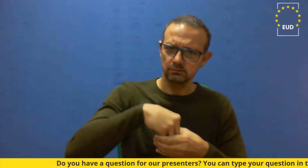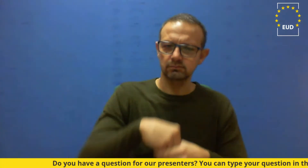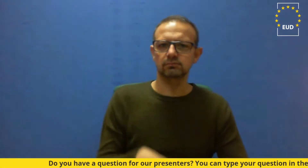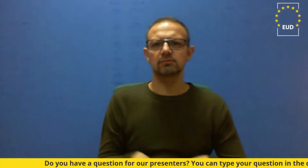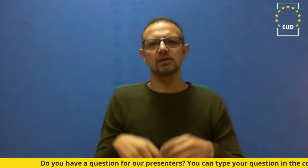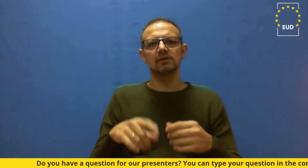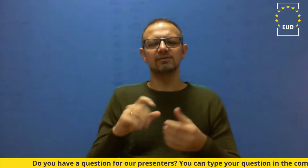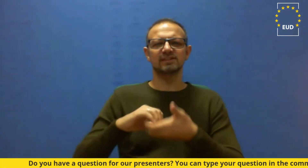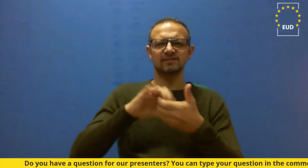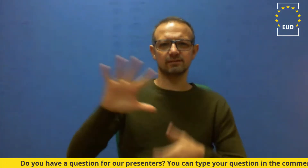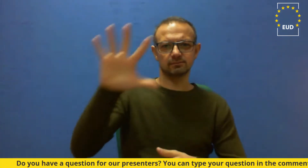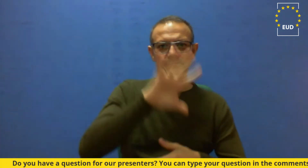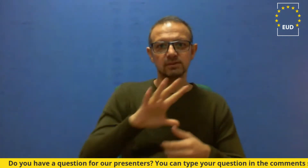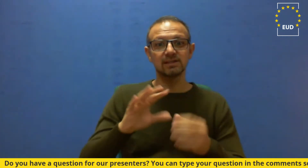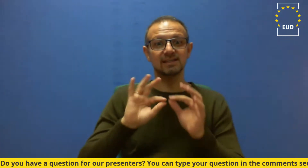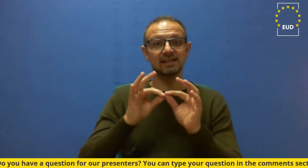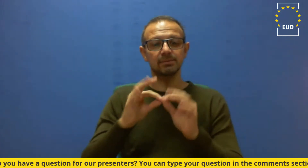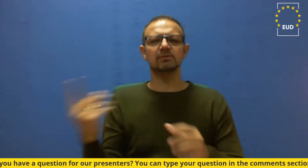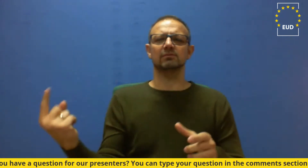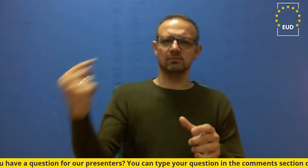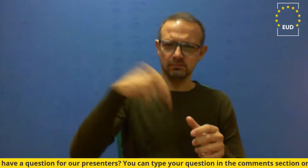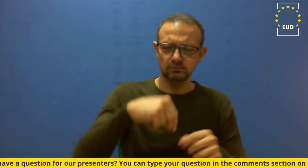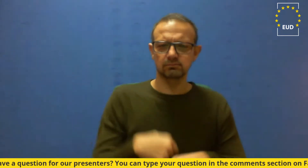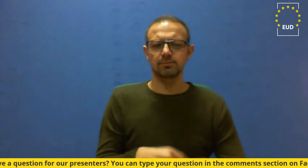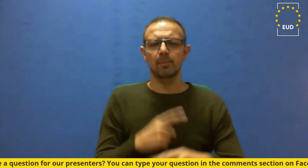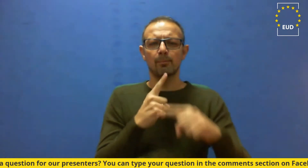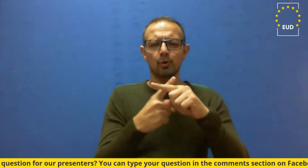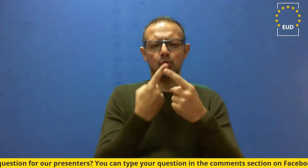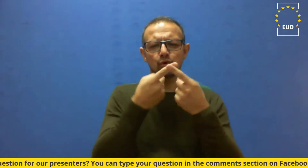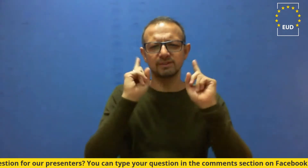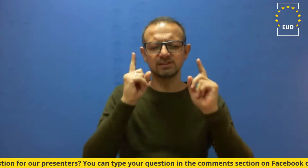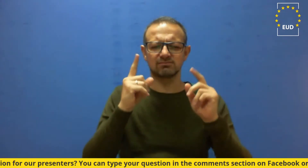Deaf Blind Association was also involved. Sign Language Interpreter